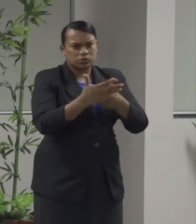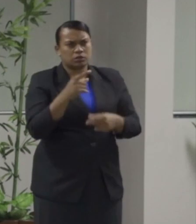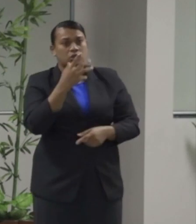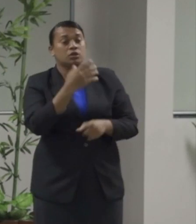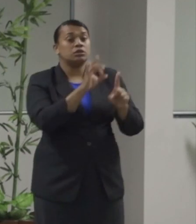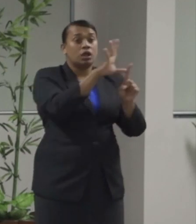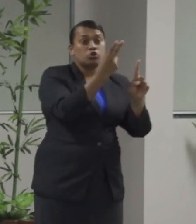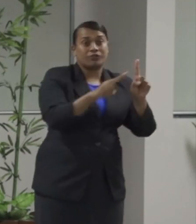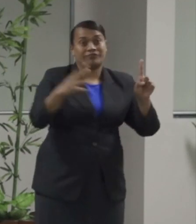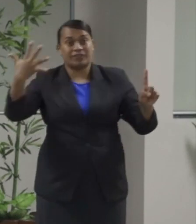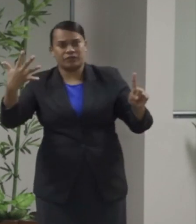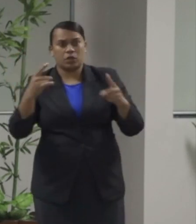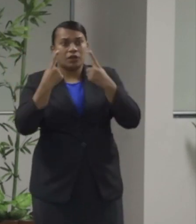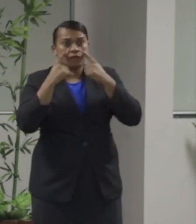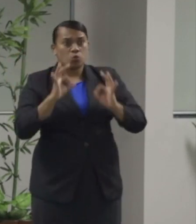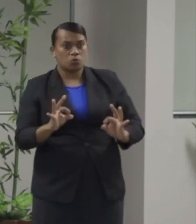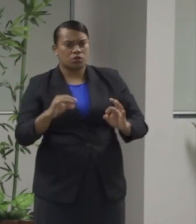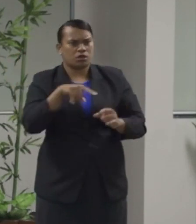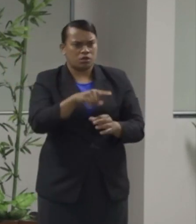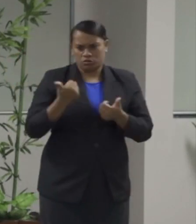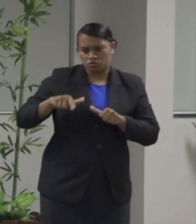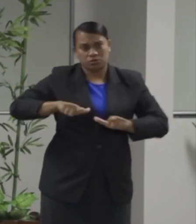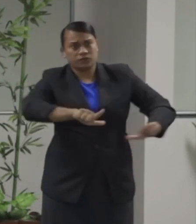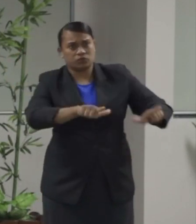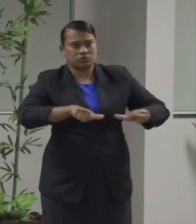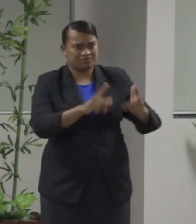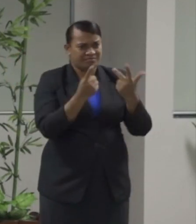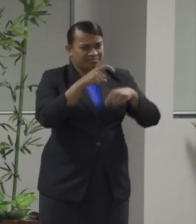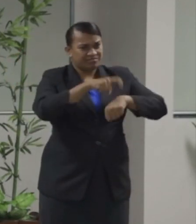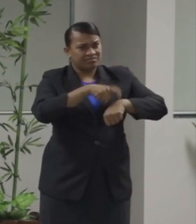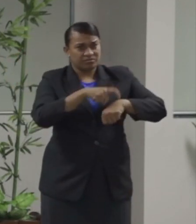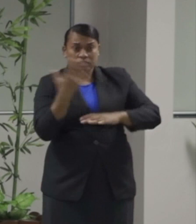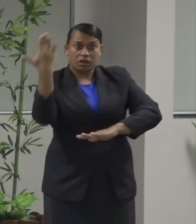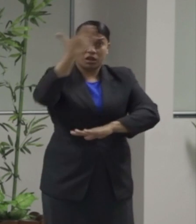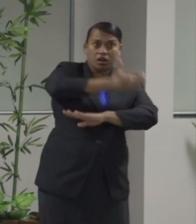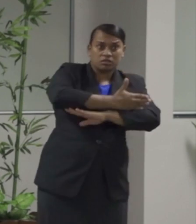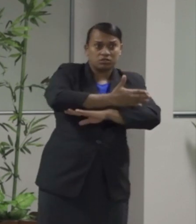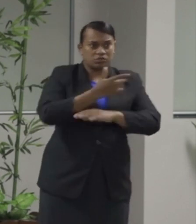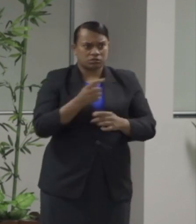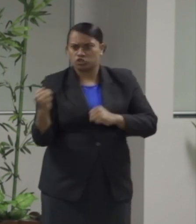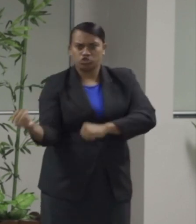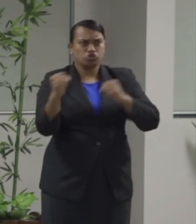workers who need to travel during the curfew hours for their jobs, like shift workers,